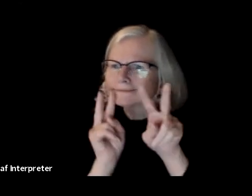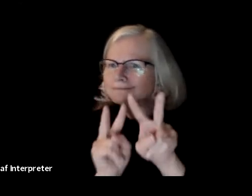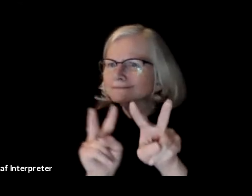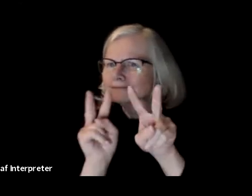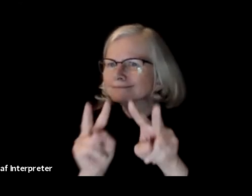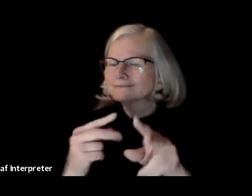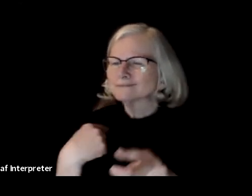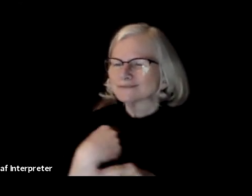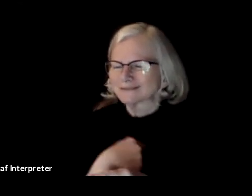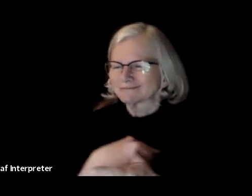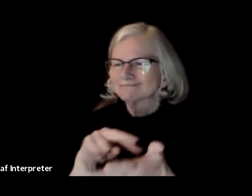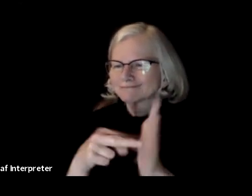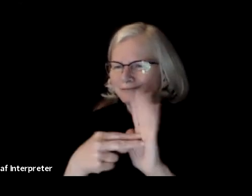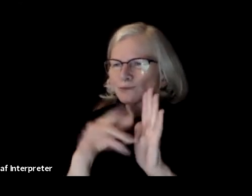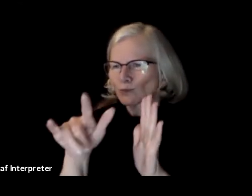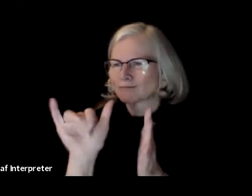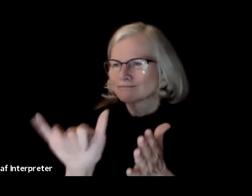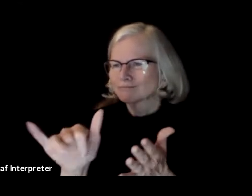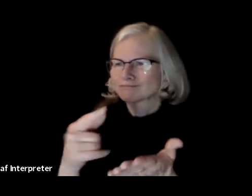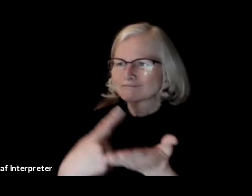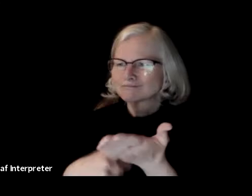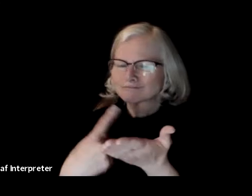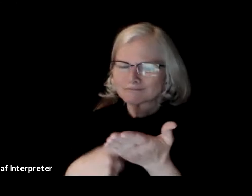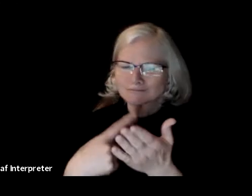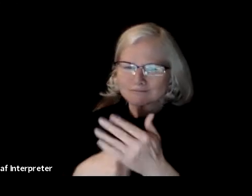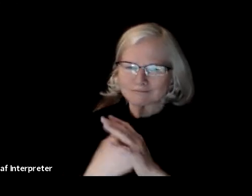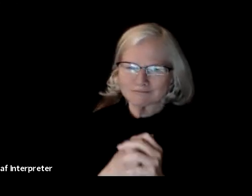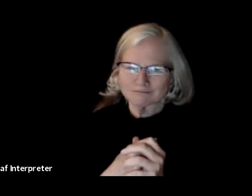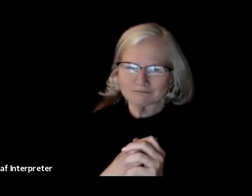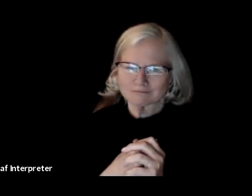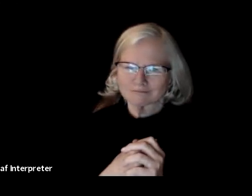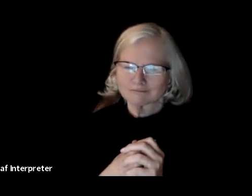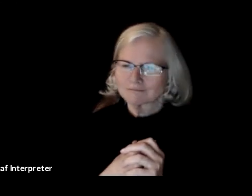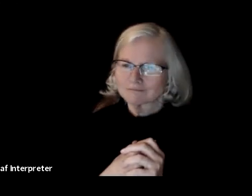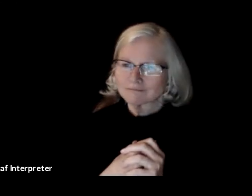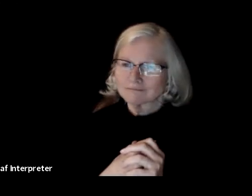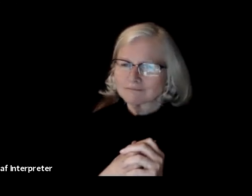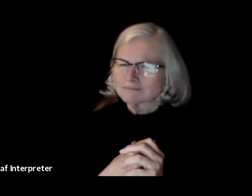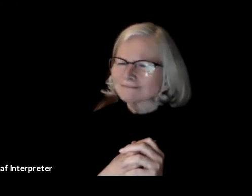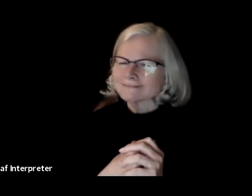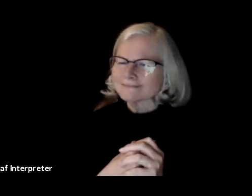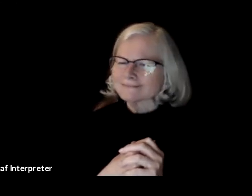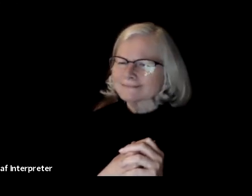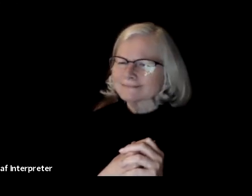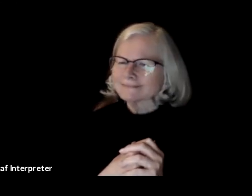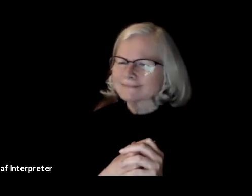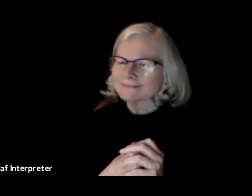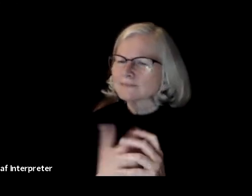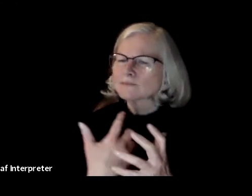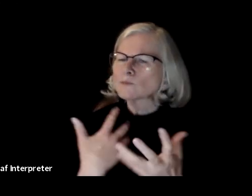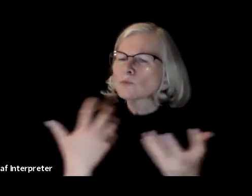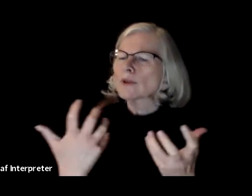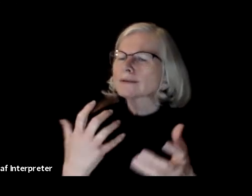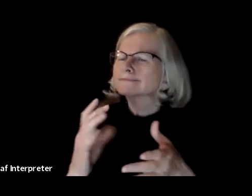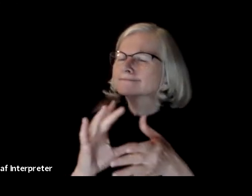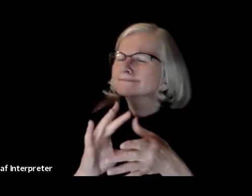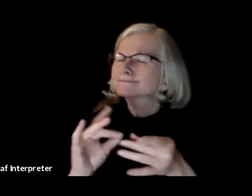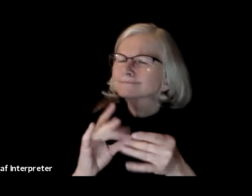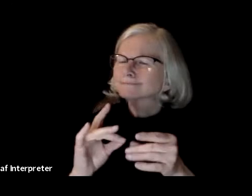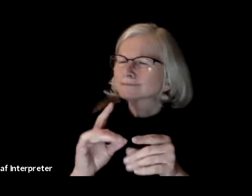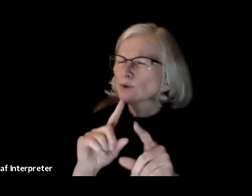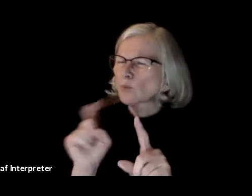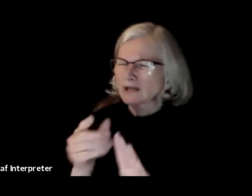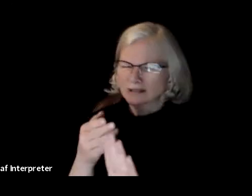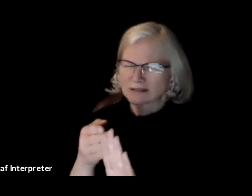with all of our partners. Okay, and just going back to some of the questions that were raised earlier in the call about eligibility